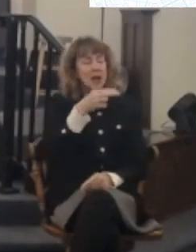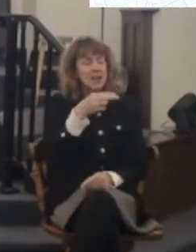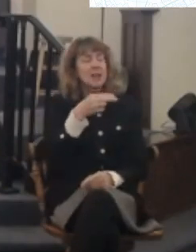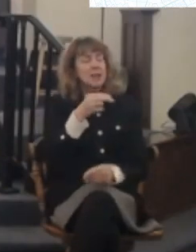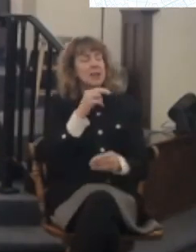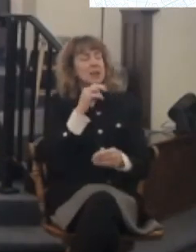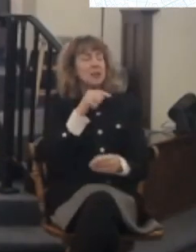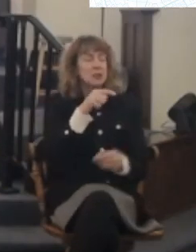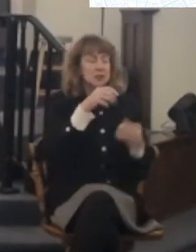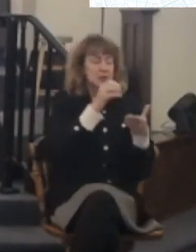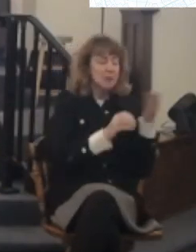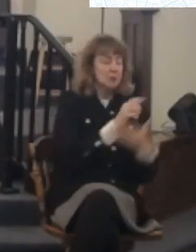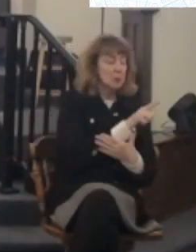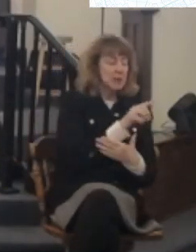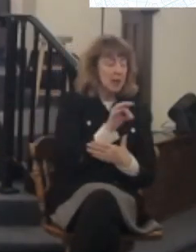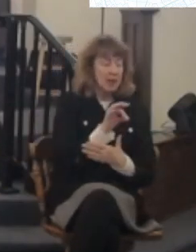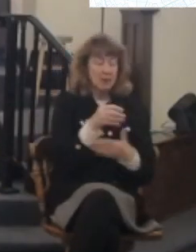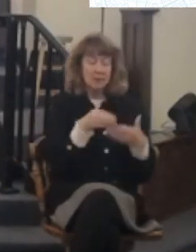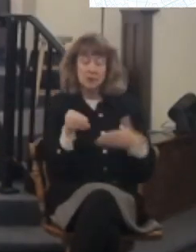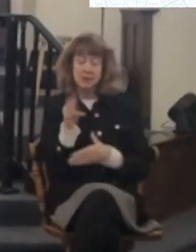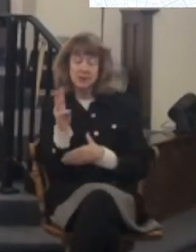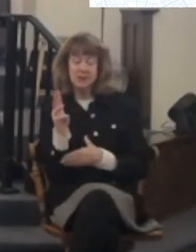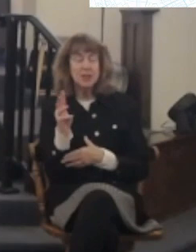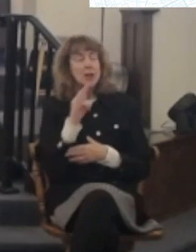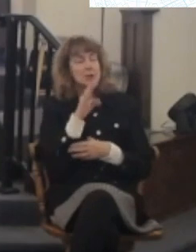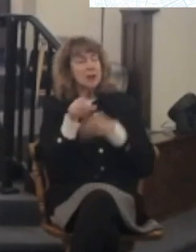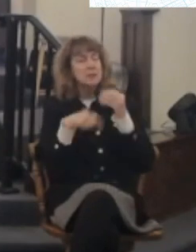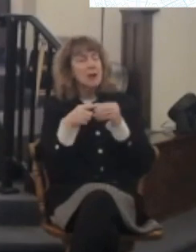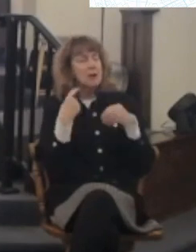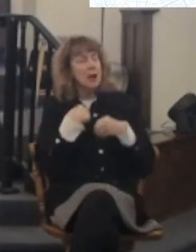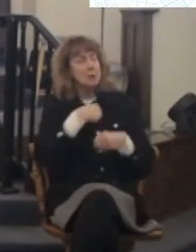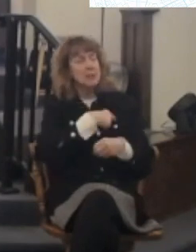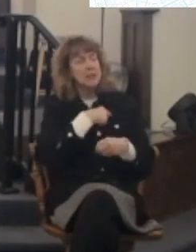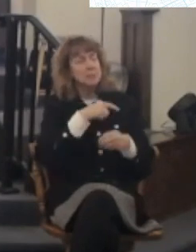grandmas or grandpas that are coming to teach them.